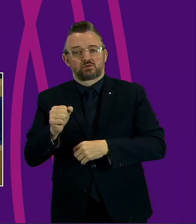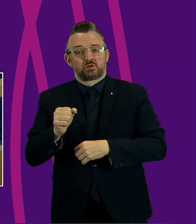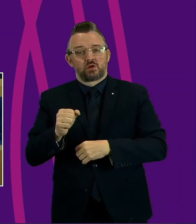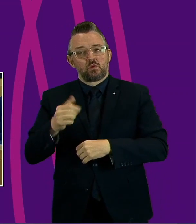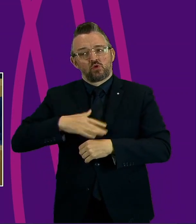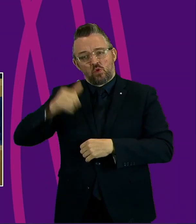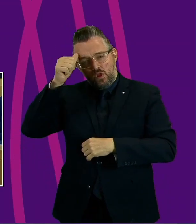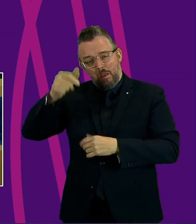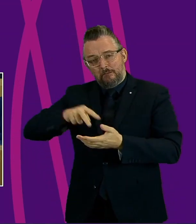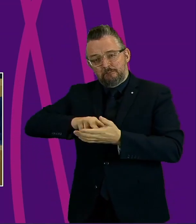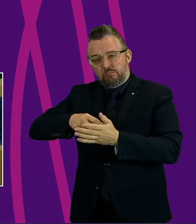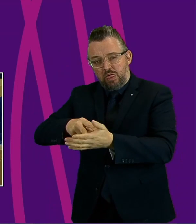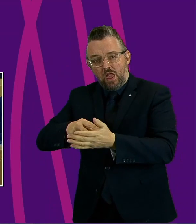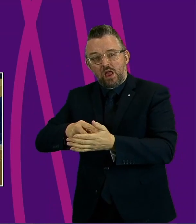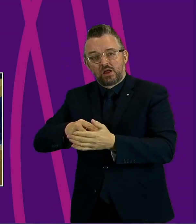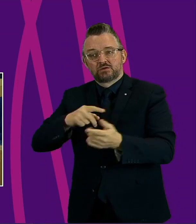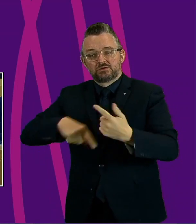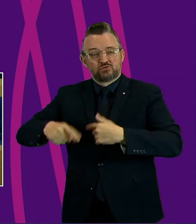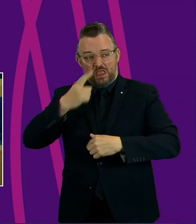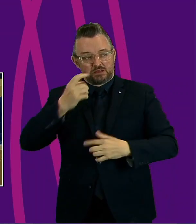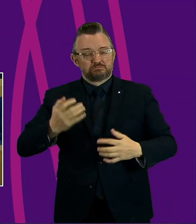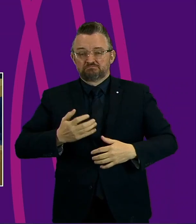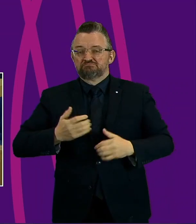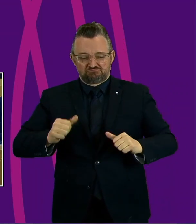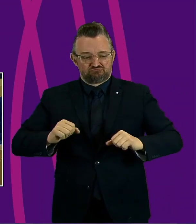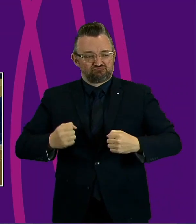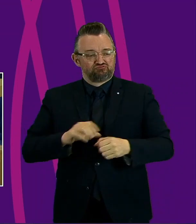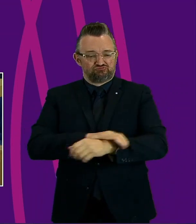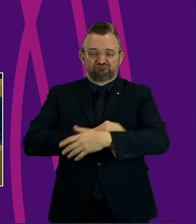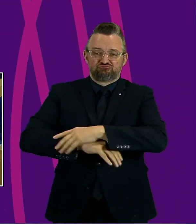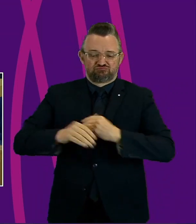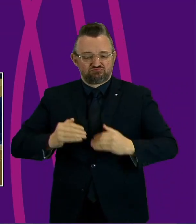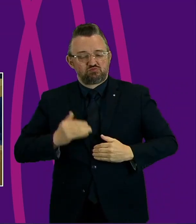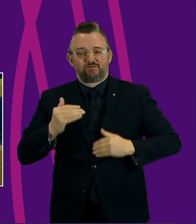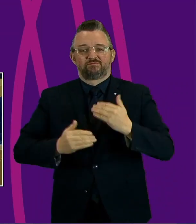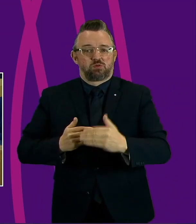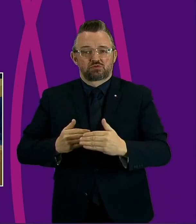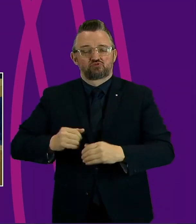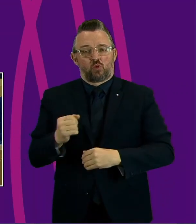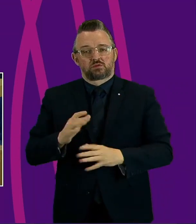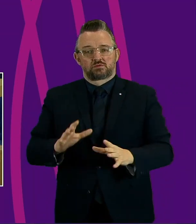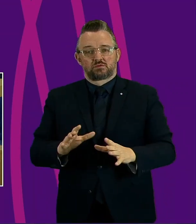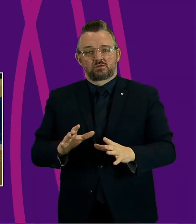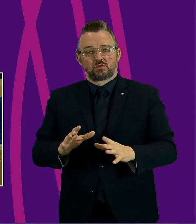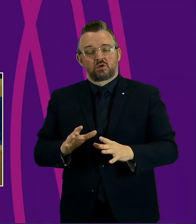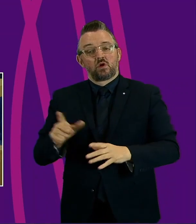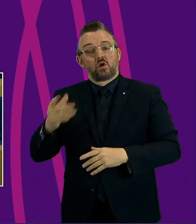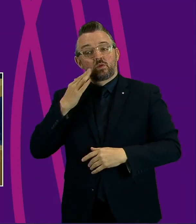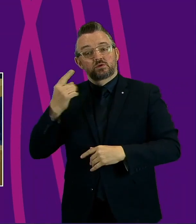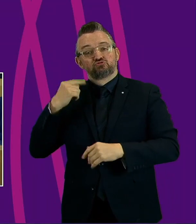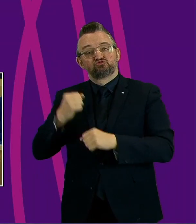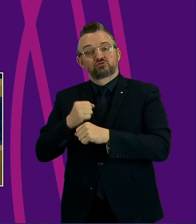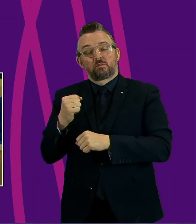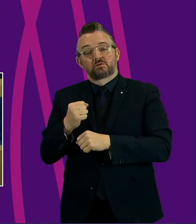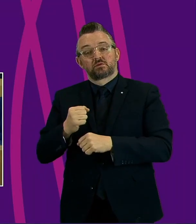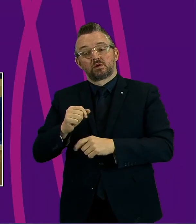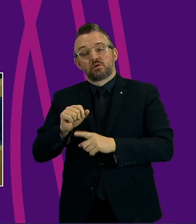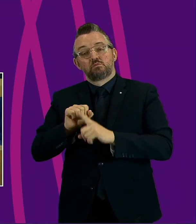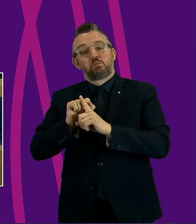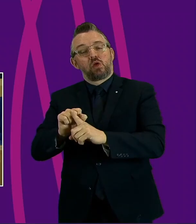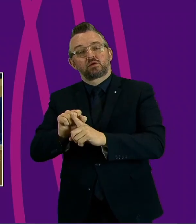and the political will to take the bold steps needed. Yesterday, after the Scottish Government blocked Green proposals to protect